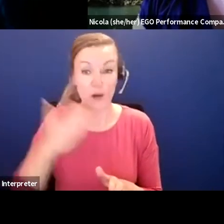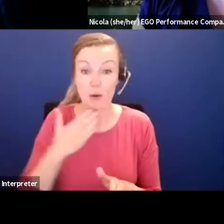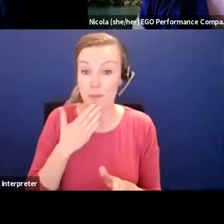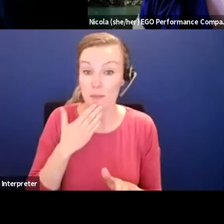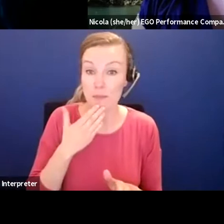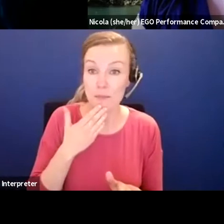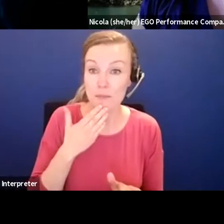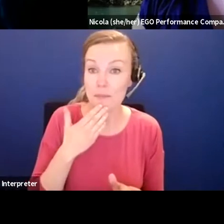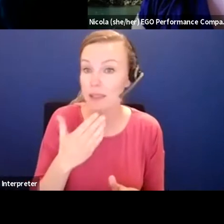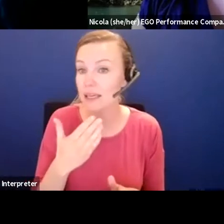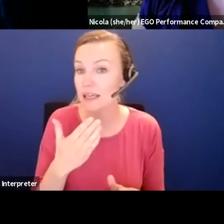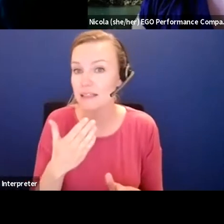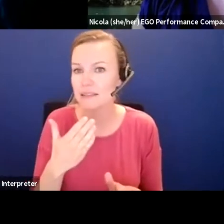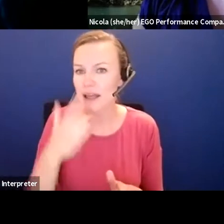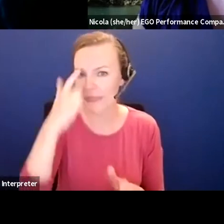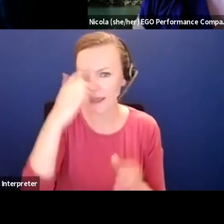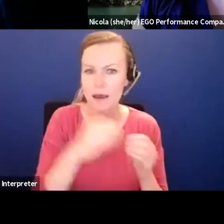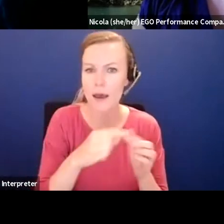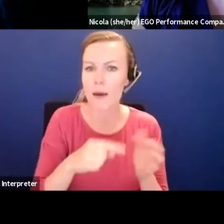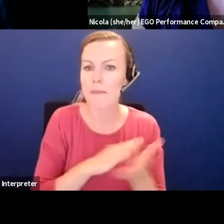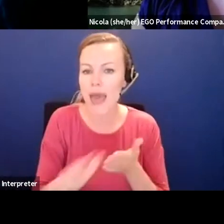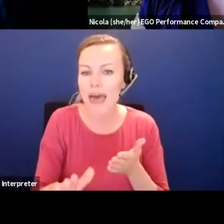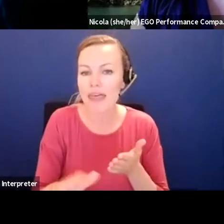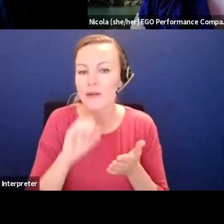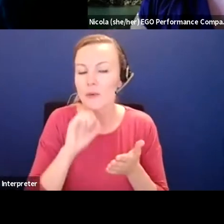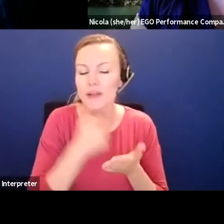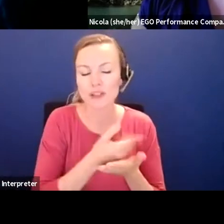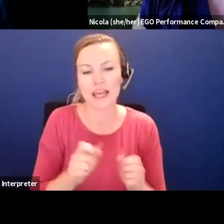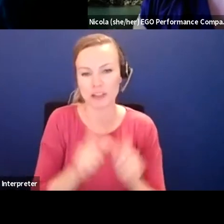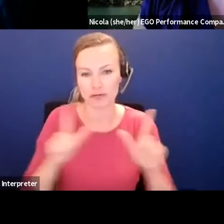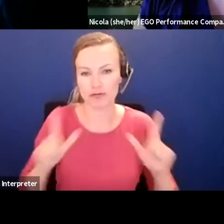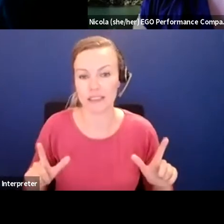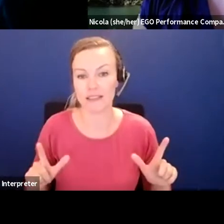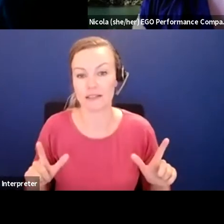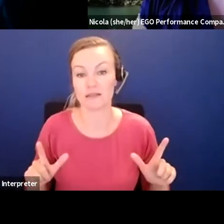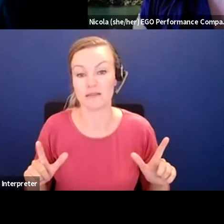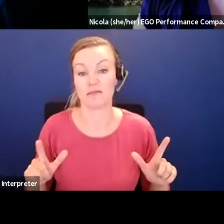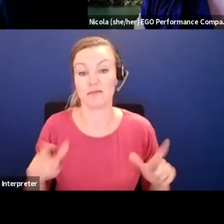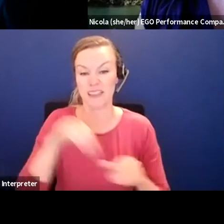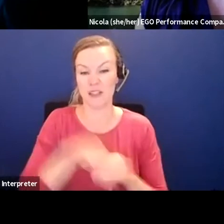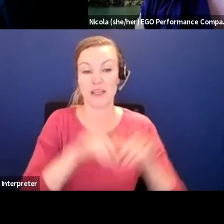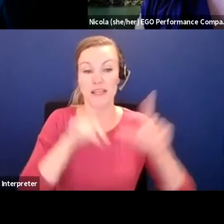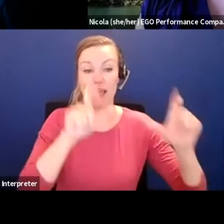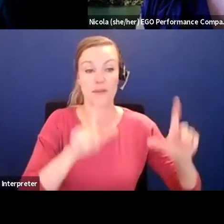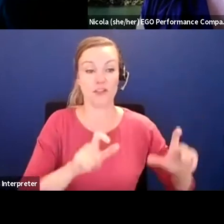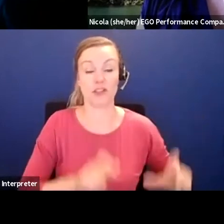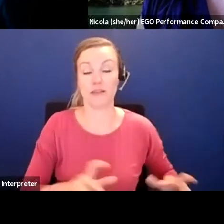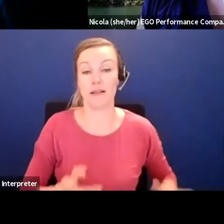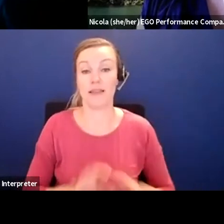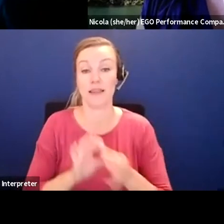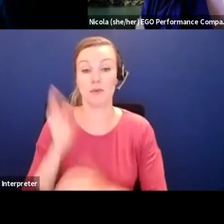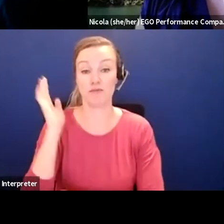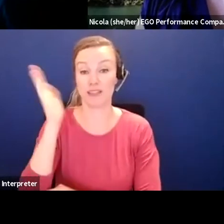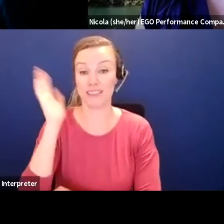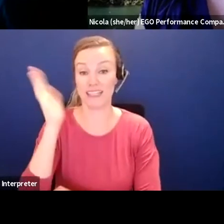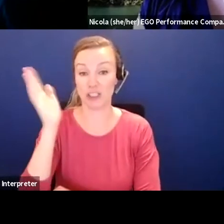Beth is going to share her screen with us with some images as part of their presentation. So we'll